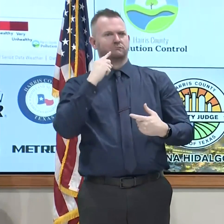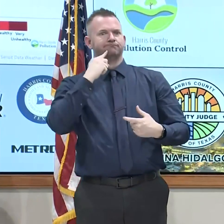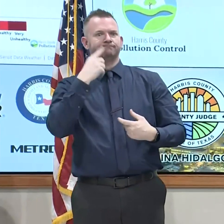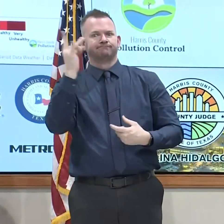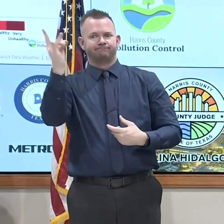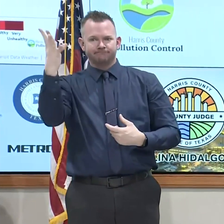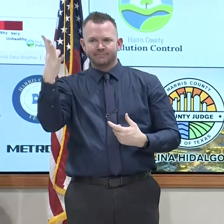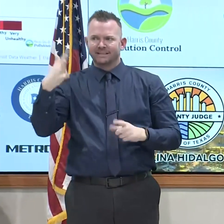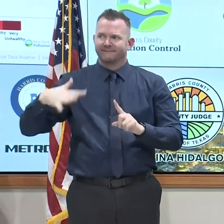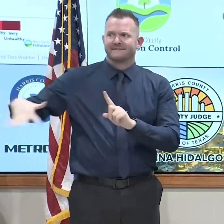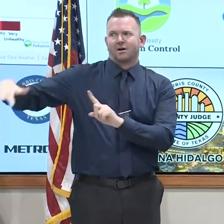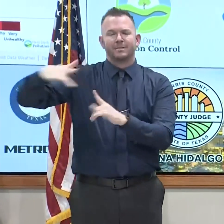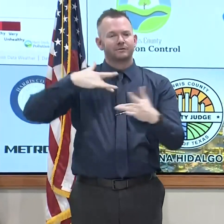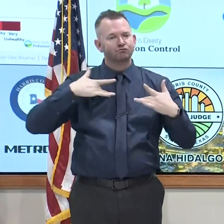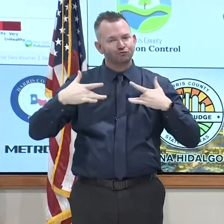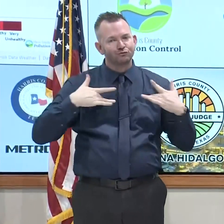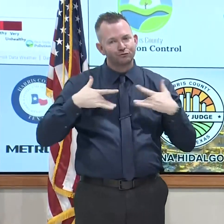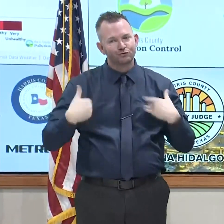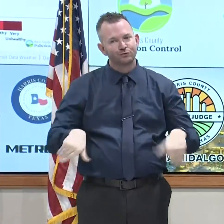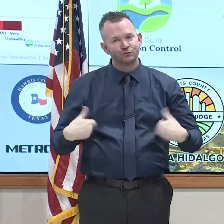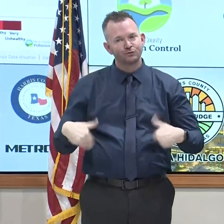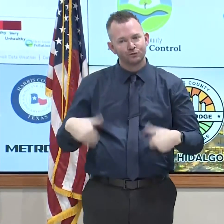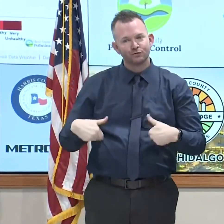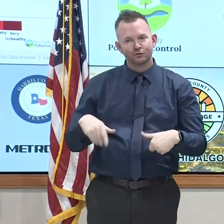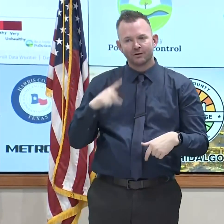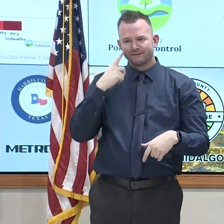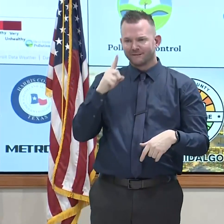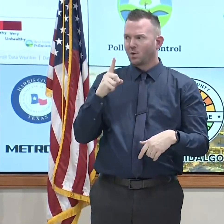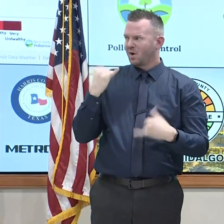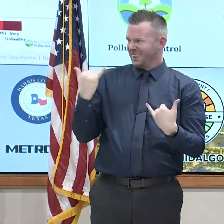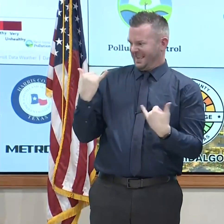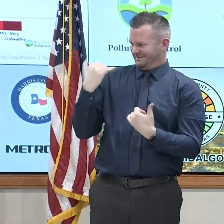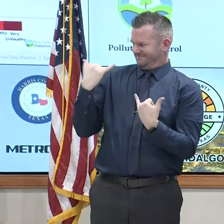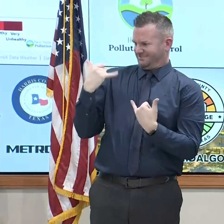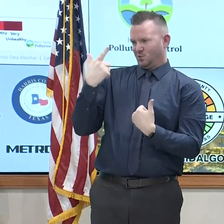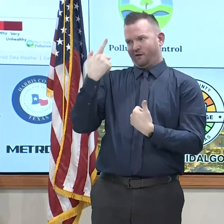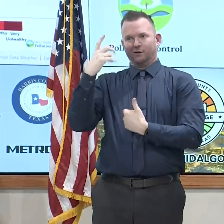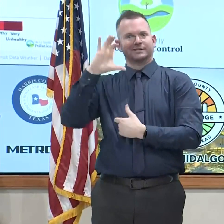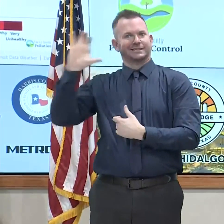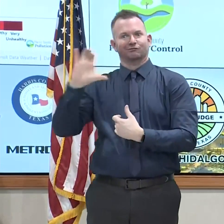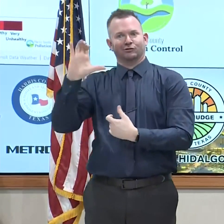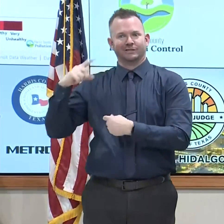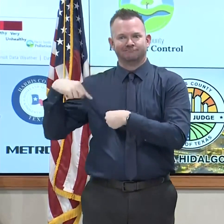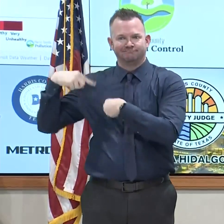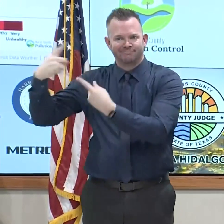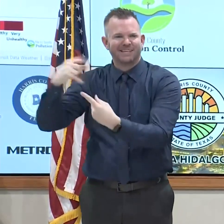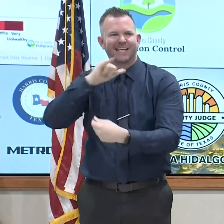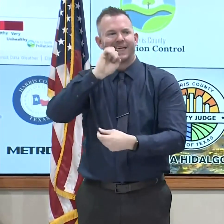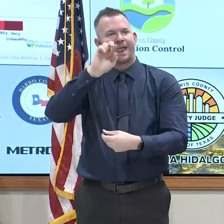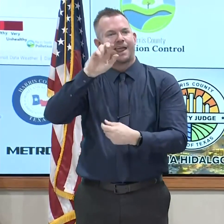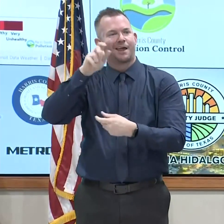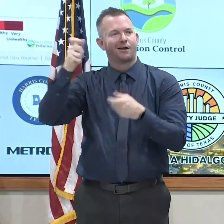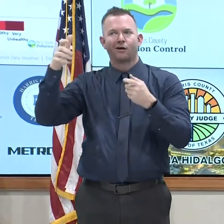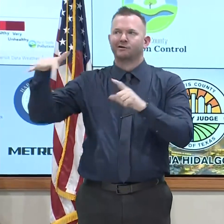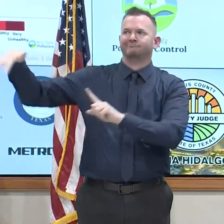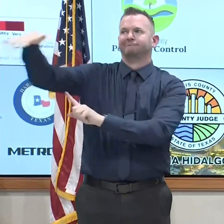of the 21st century, air pollution. Harris County is the county of 4.7 million